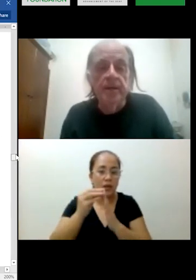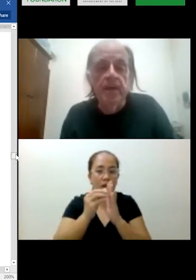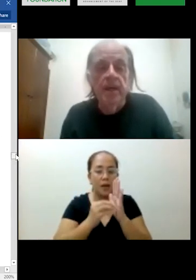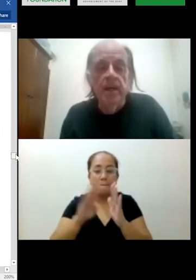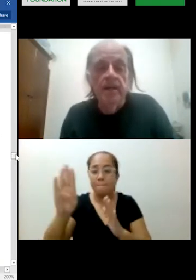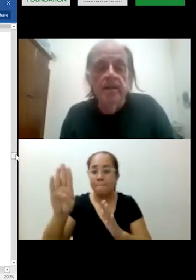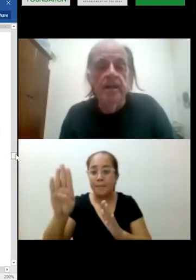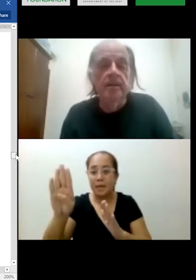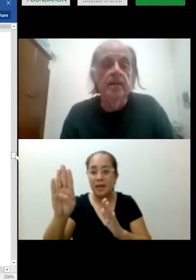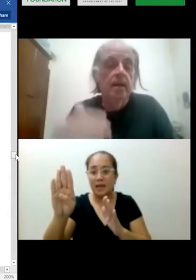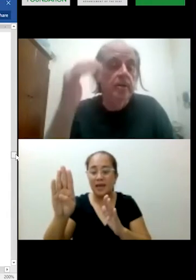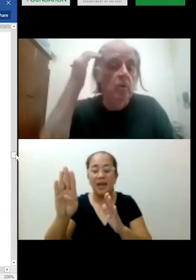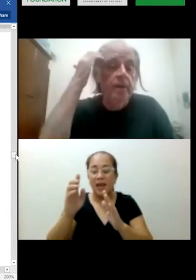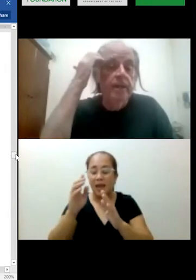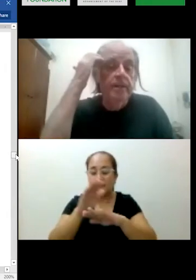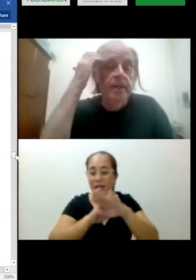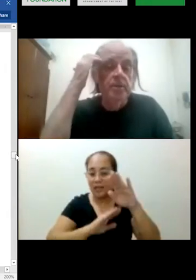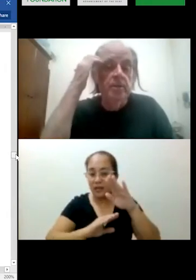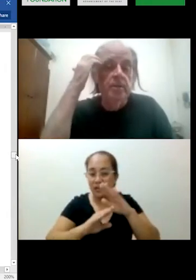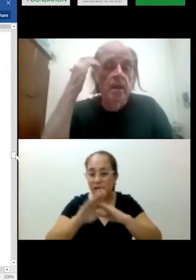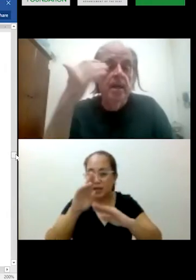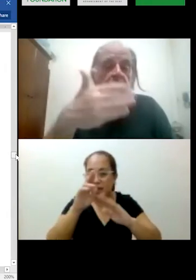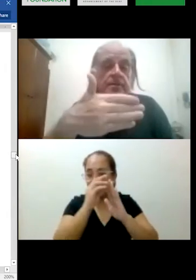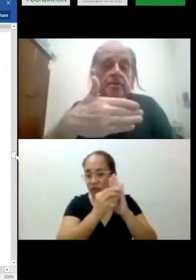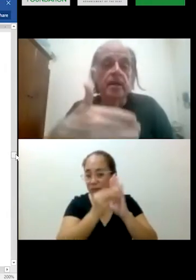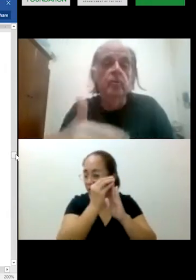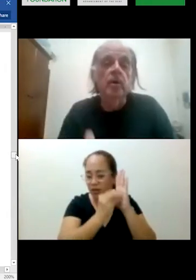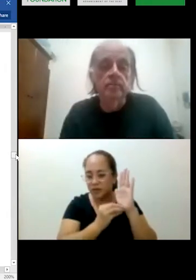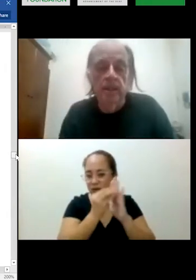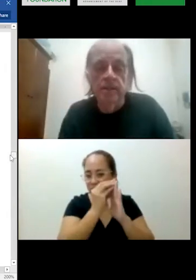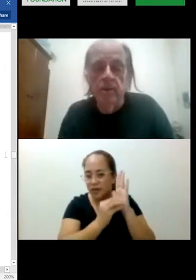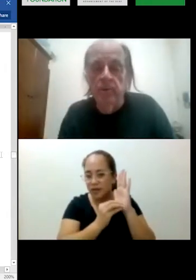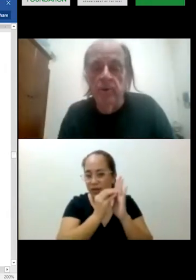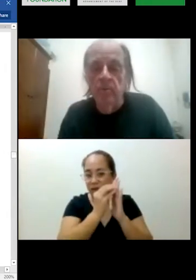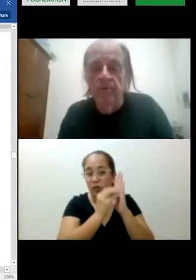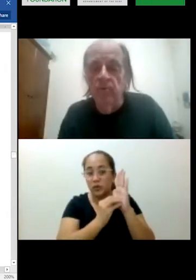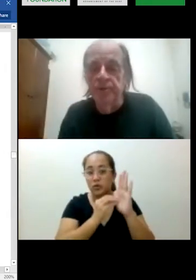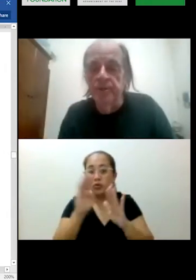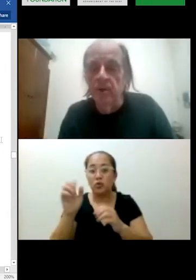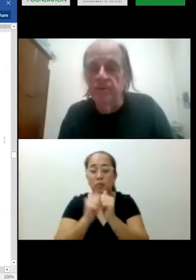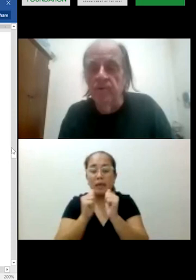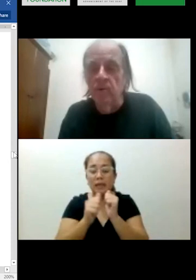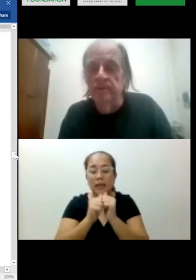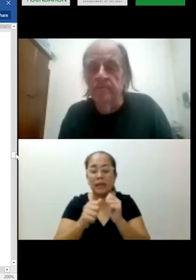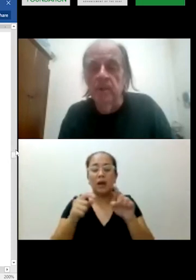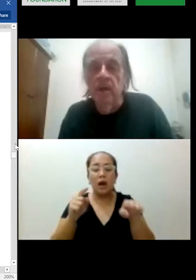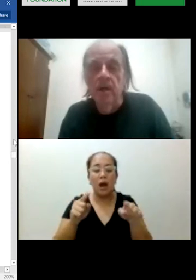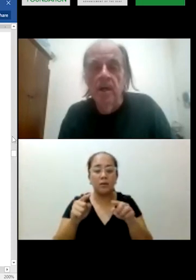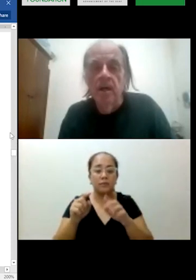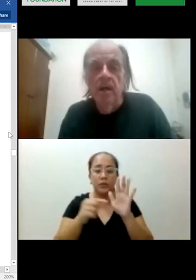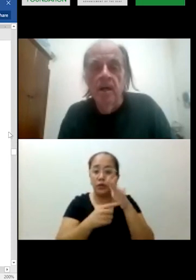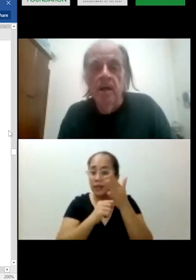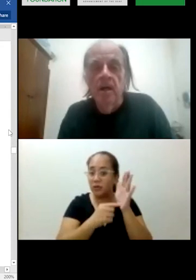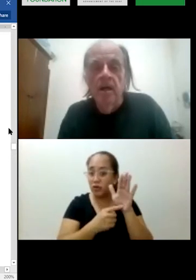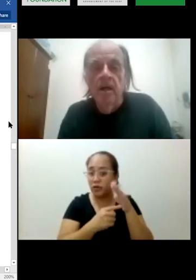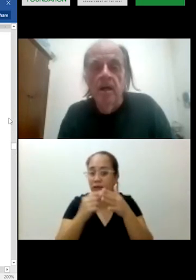hand shape, then the orientation is inward. And so it will go before ship goes forward.